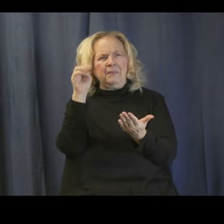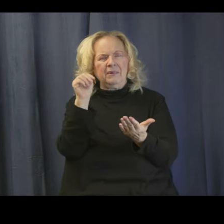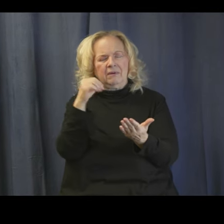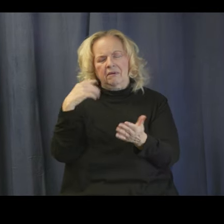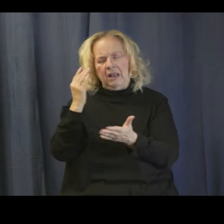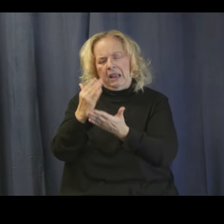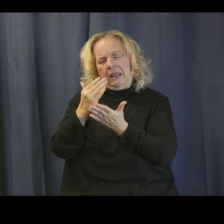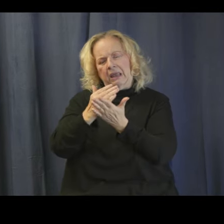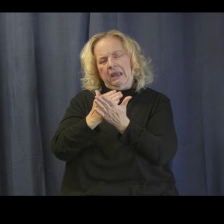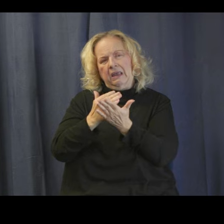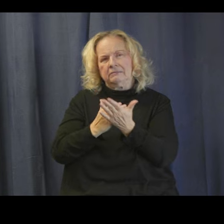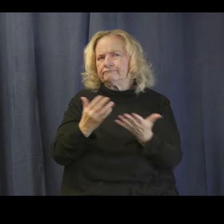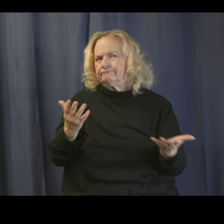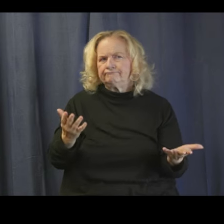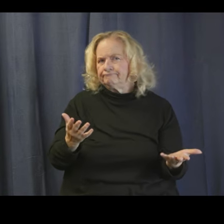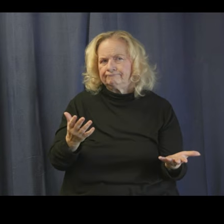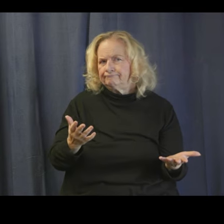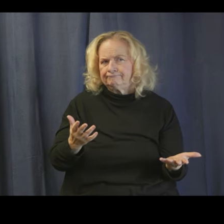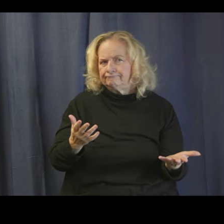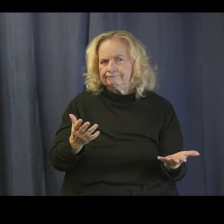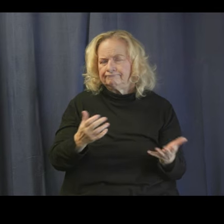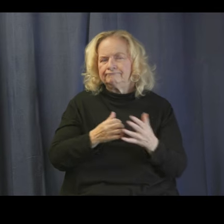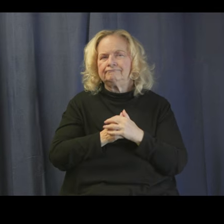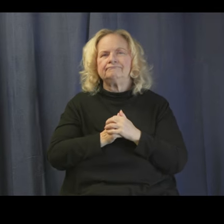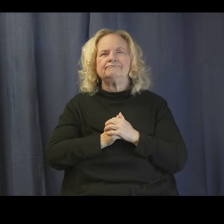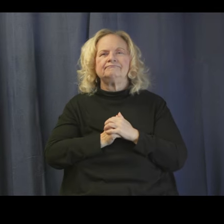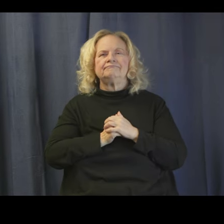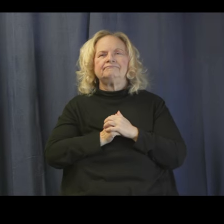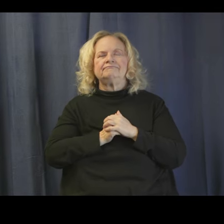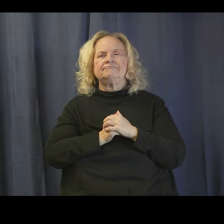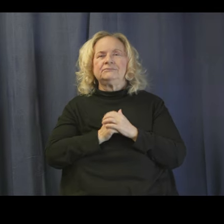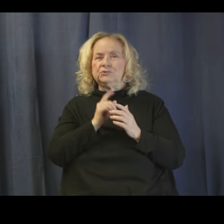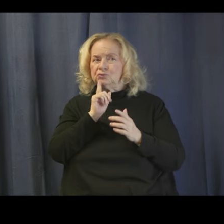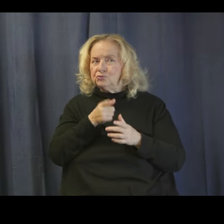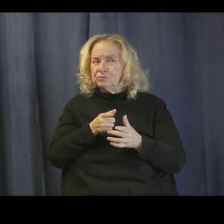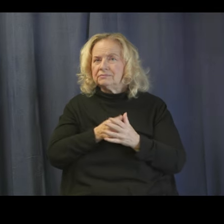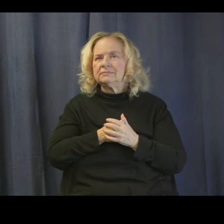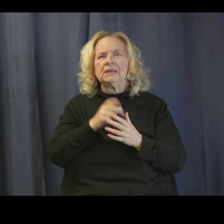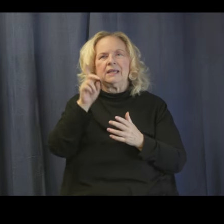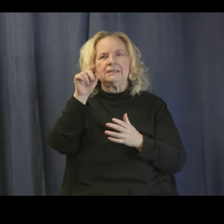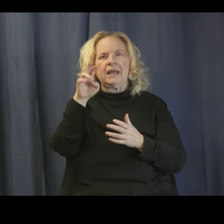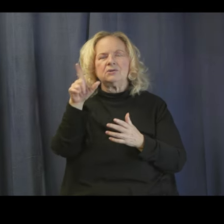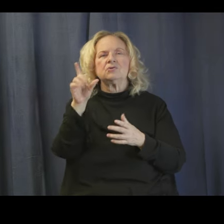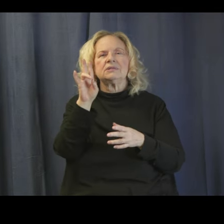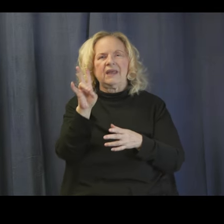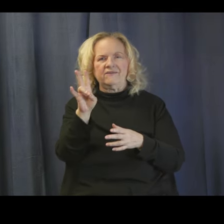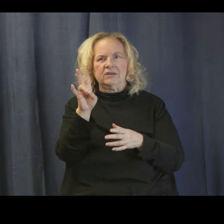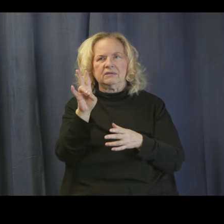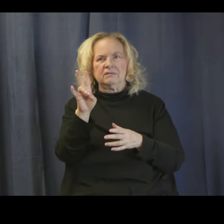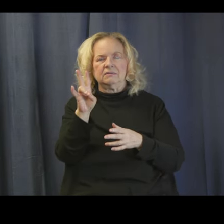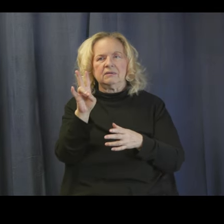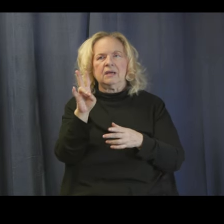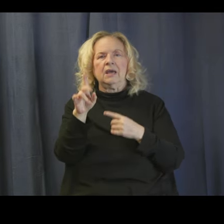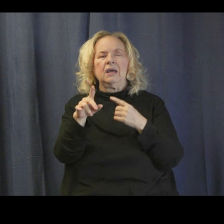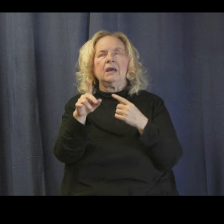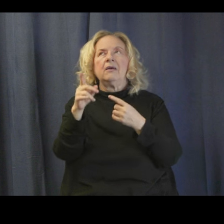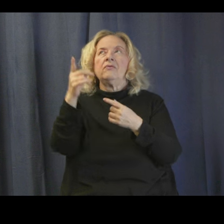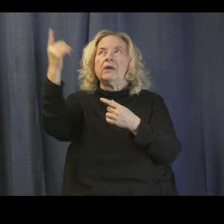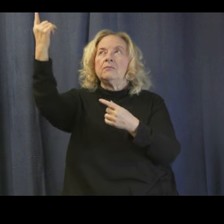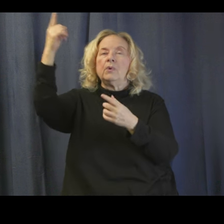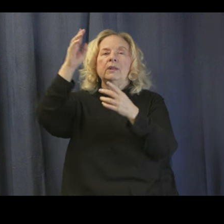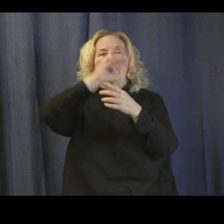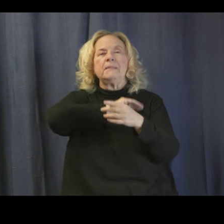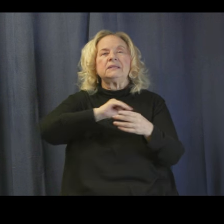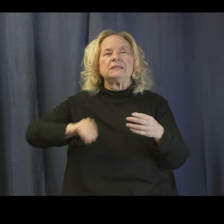Adam's lineage. Well, take a look at this. Here's Daniel 7 talking about the return